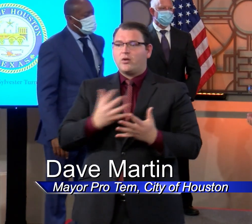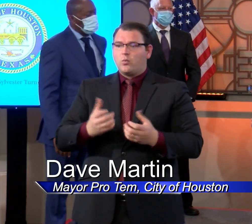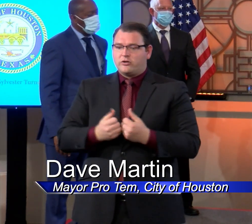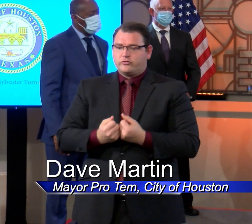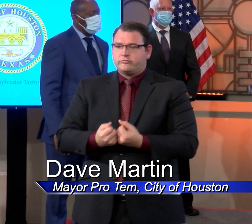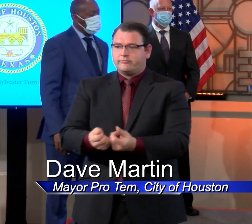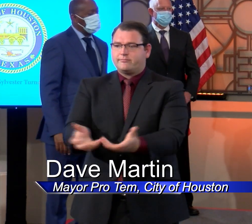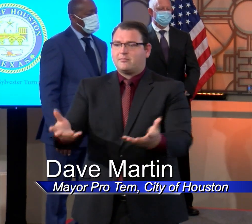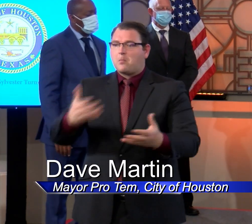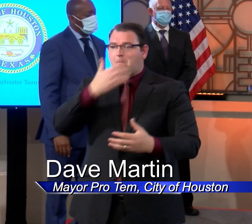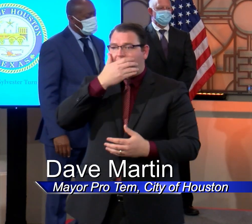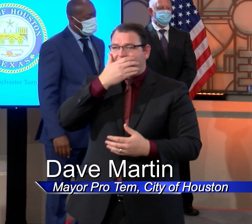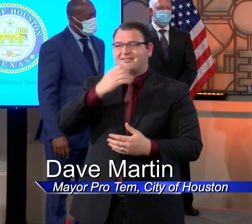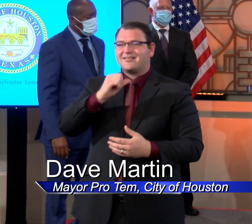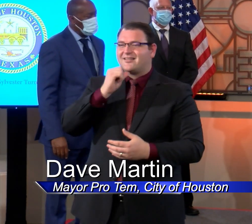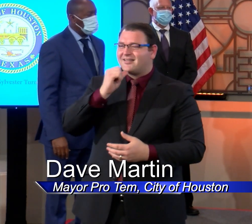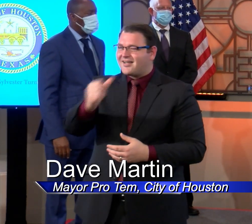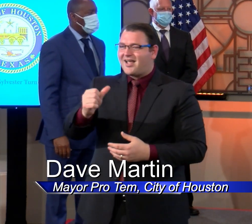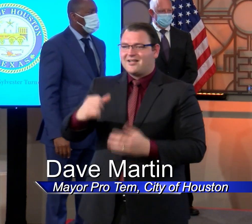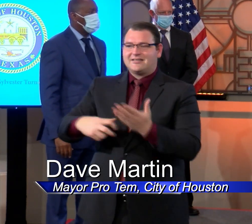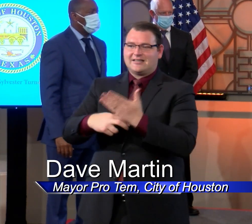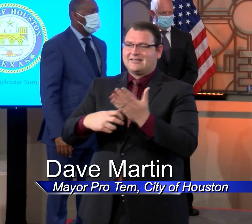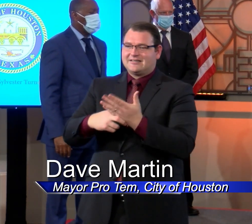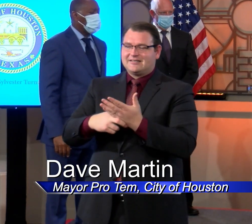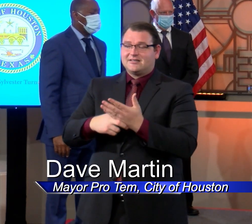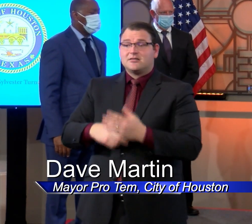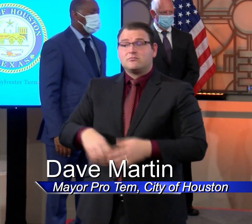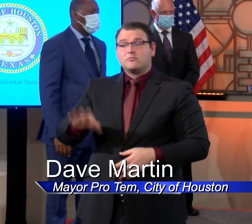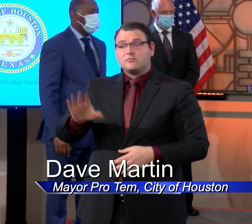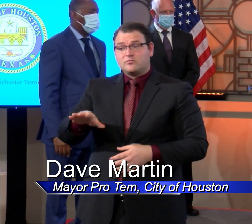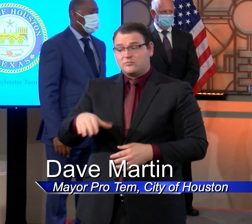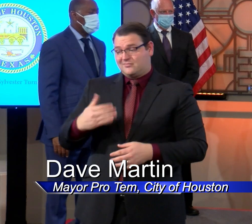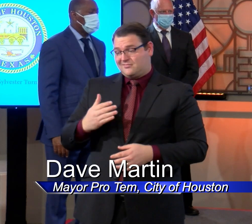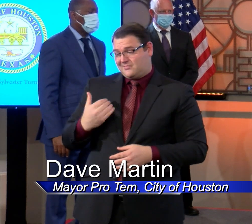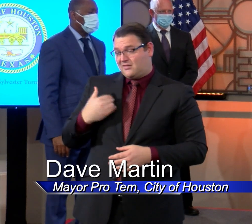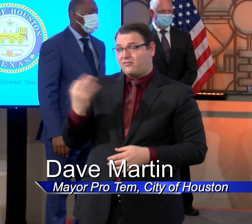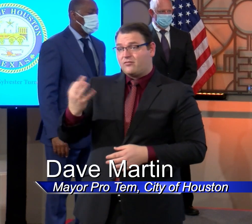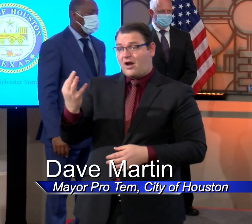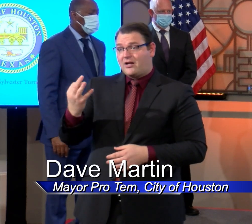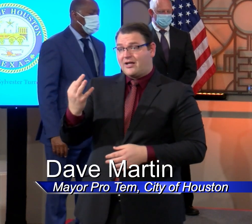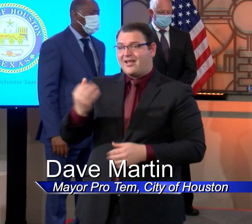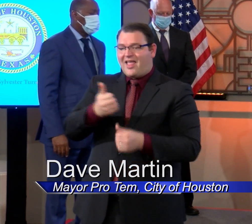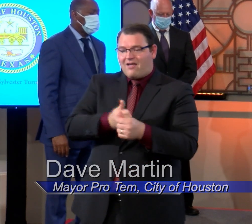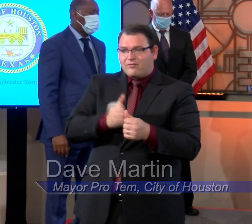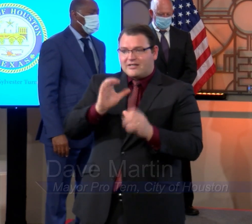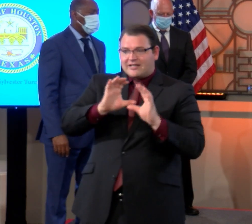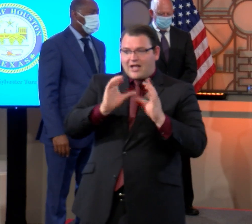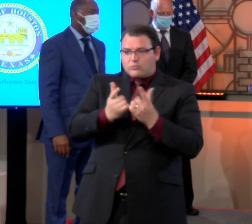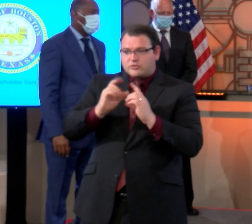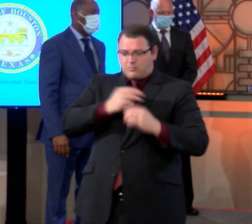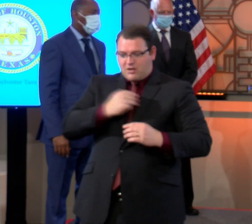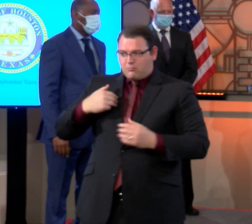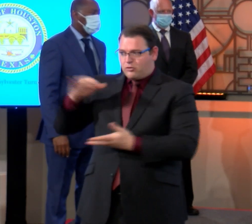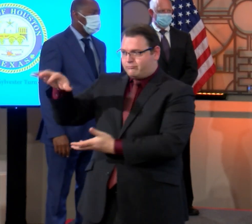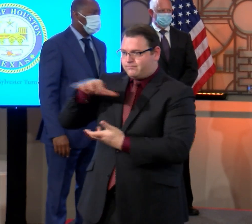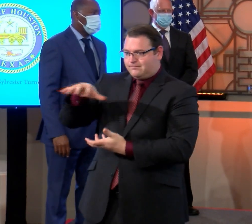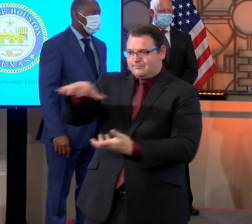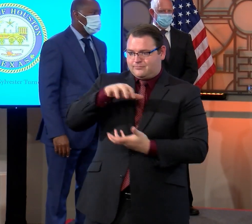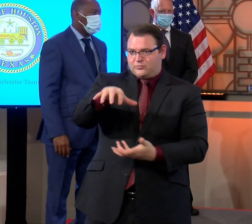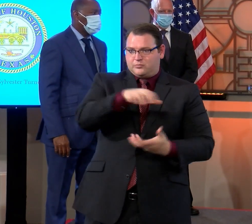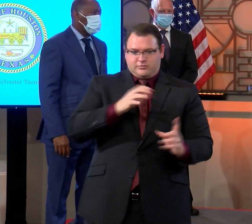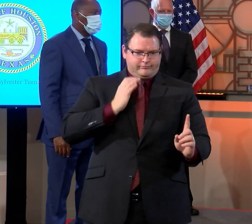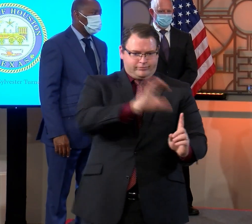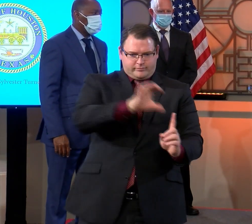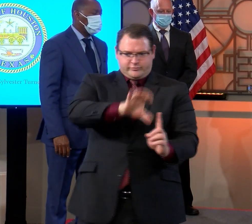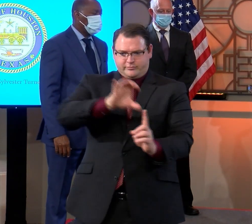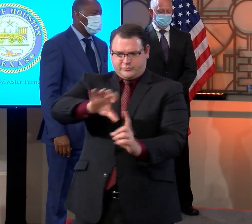and not citations. So on Friday, every member of city council received thousands of surgical masks. And what we started doing was